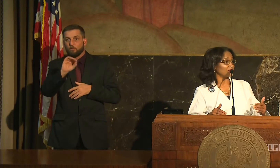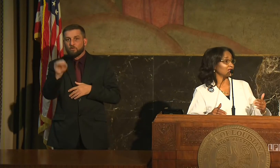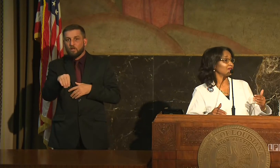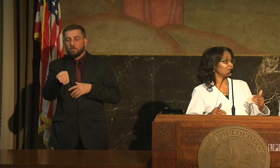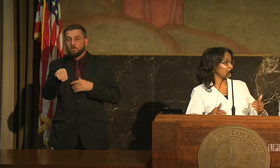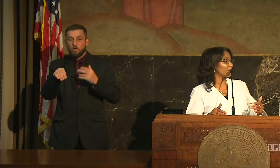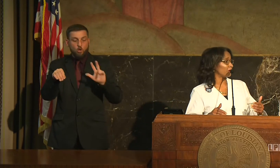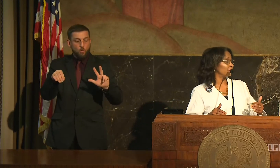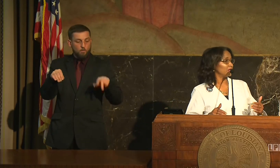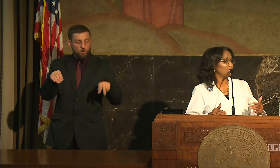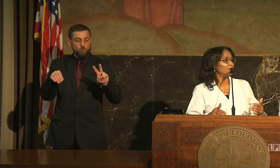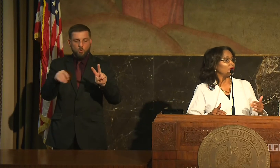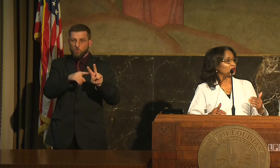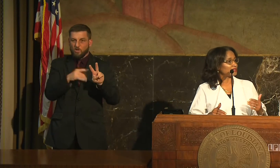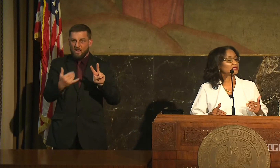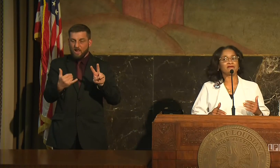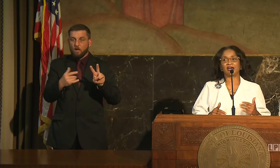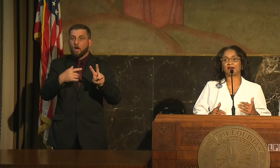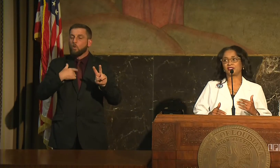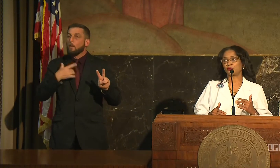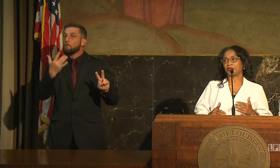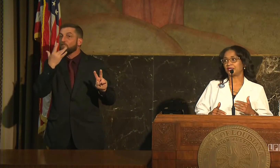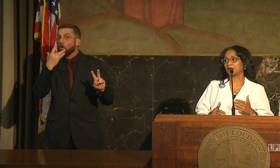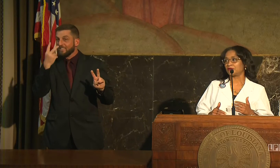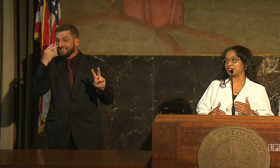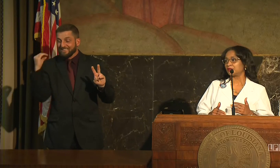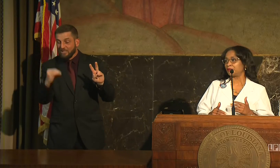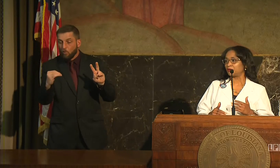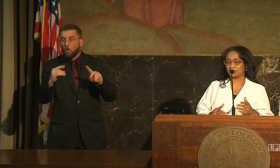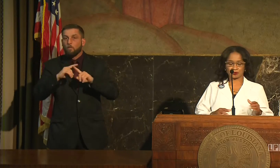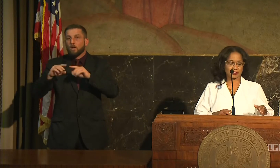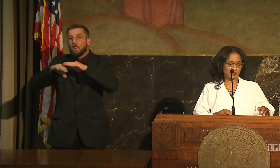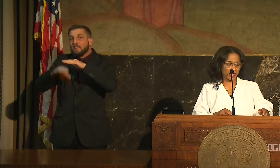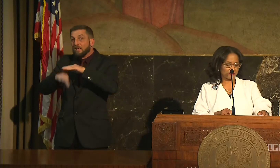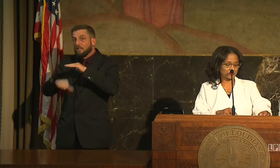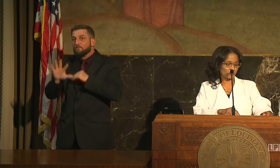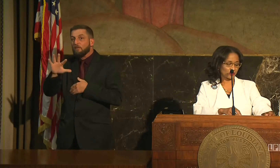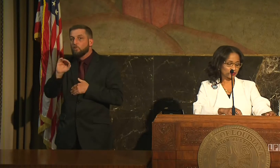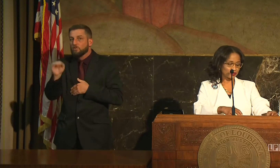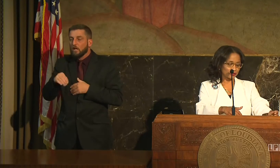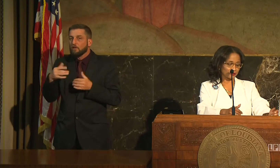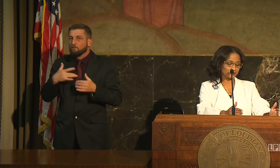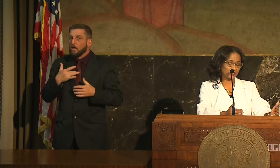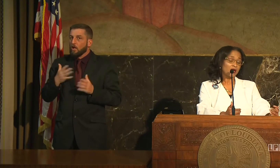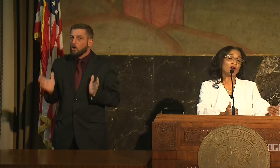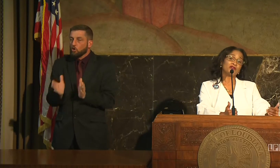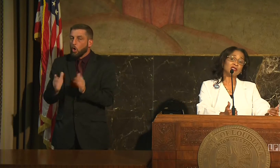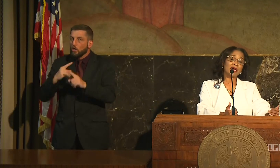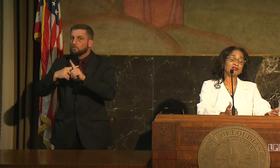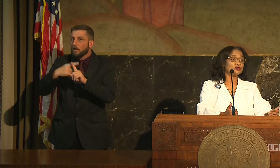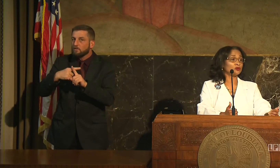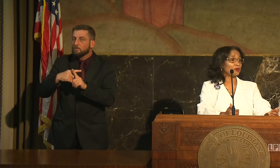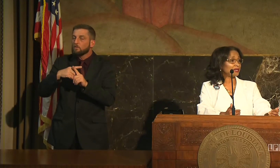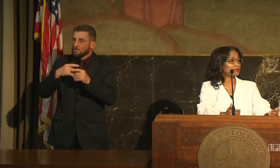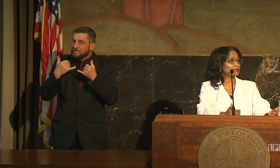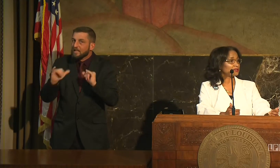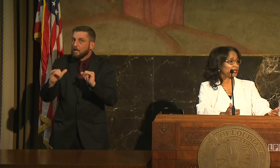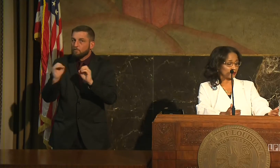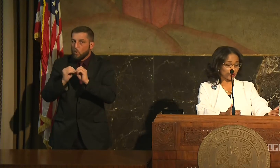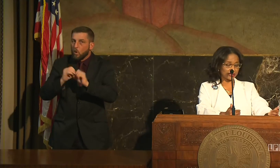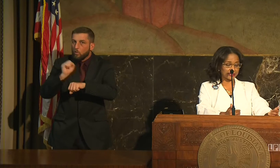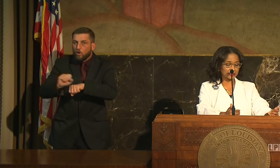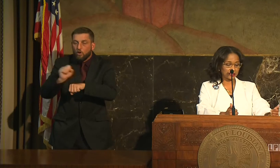ideal number is 0, less than 5 is pretty encouraging, but we do still have some work to do. Over the last 2